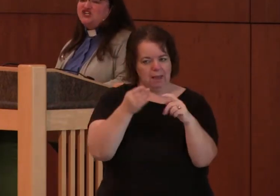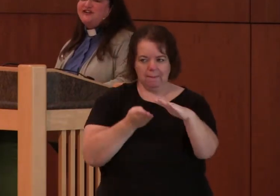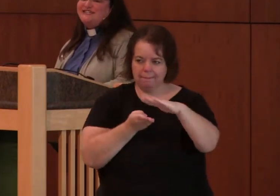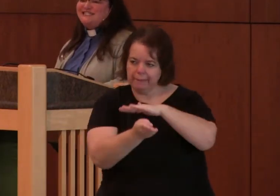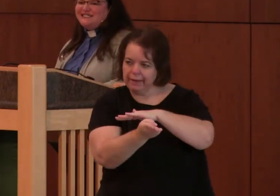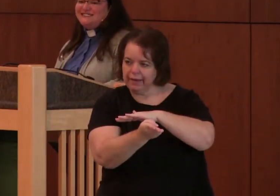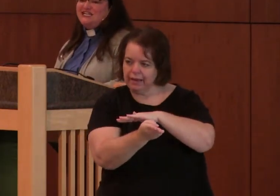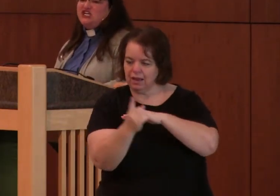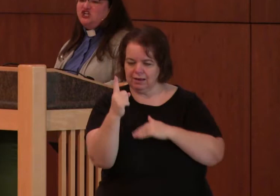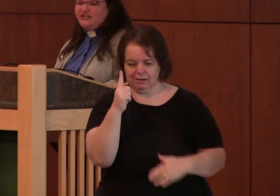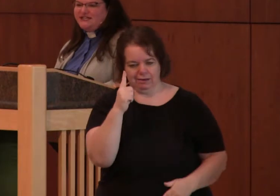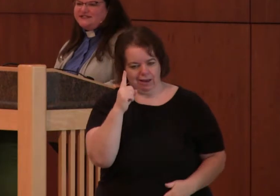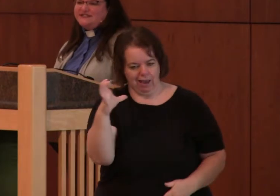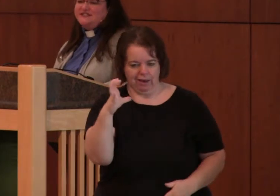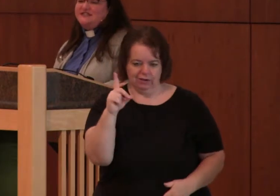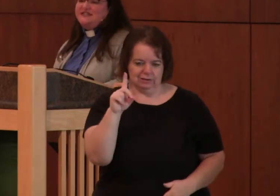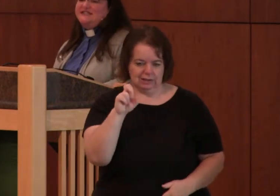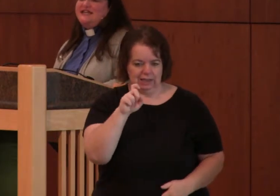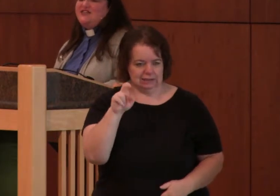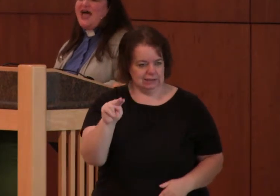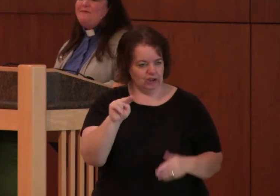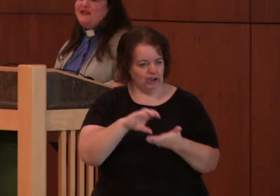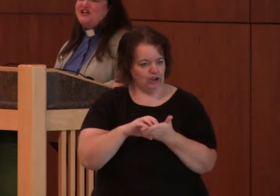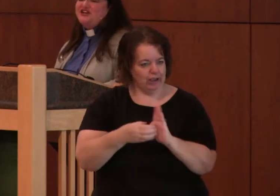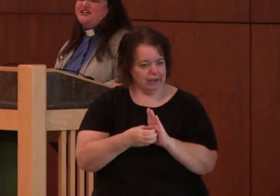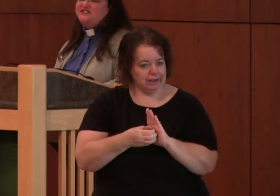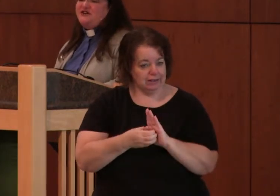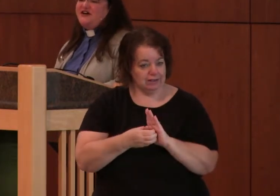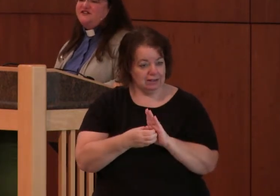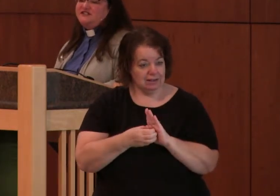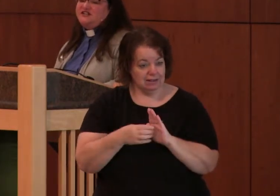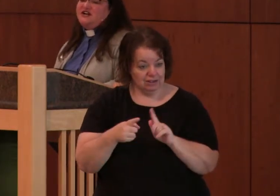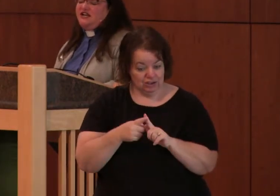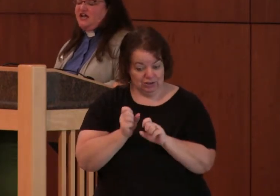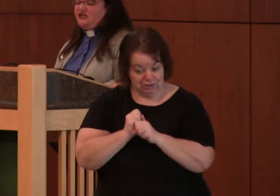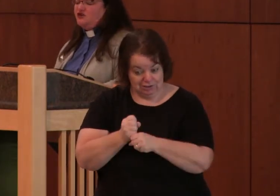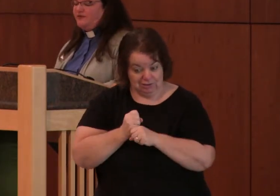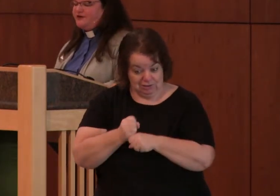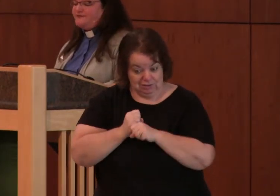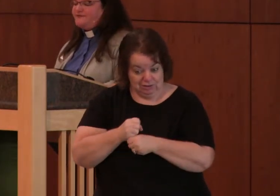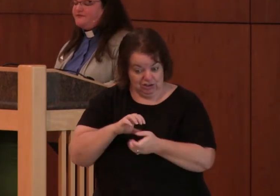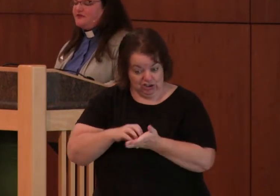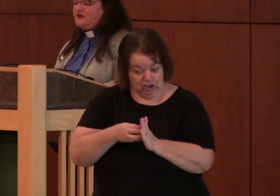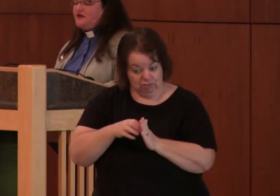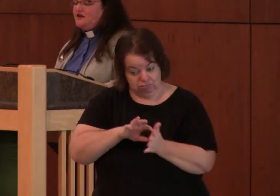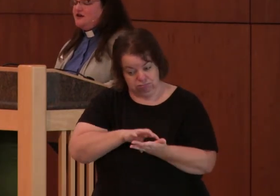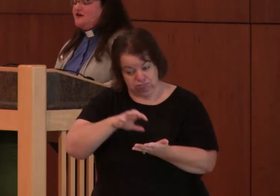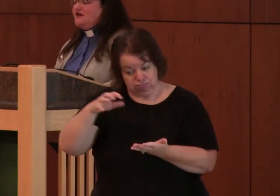about 100 dozen cookies. And to get that many cookies, you have to start in October.